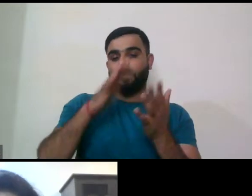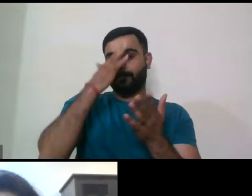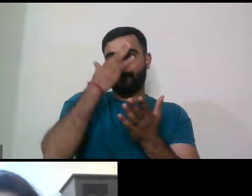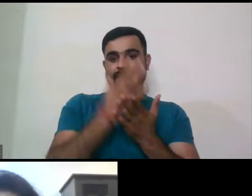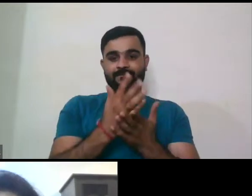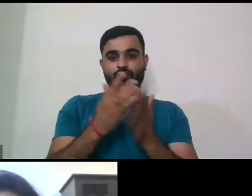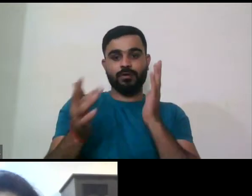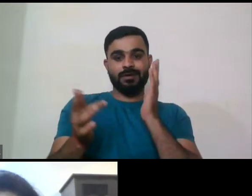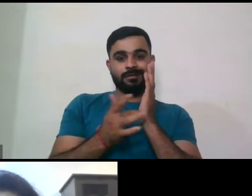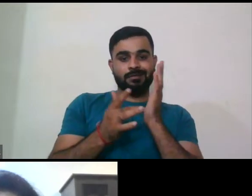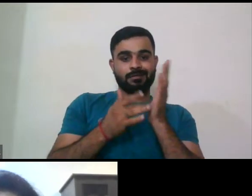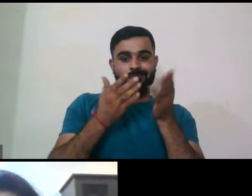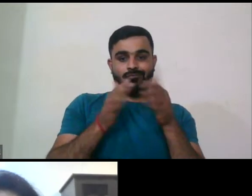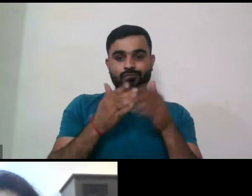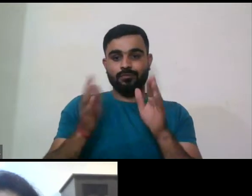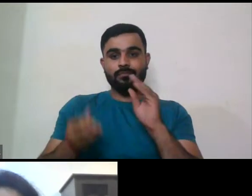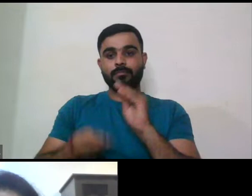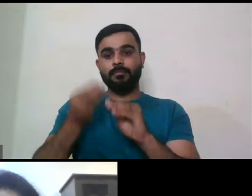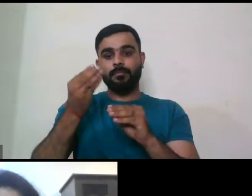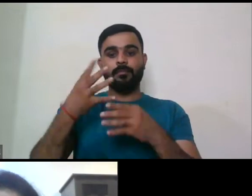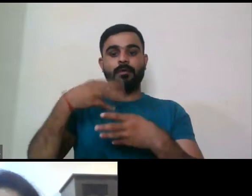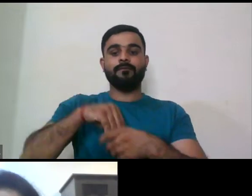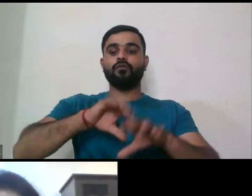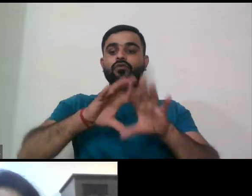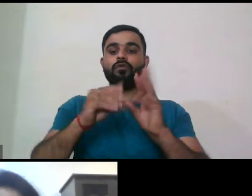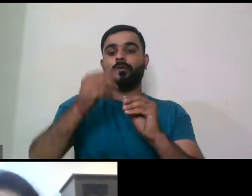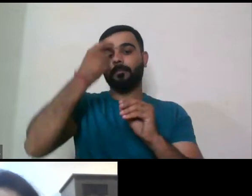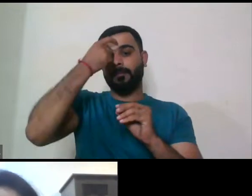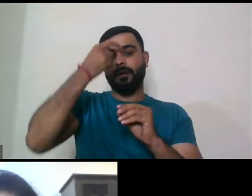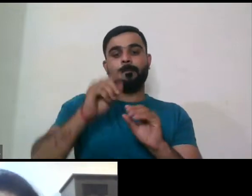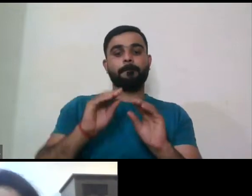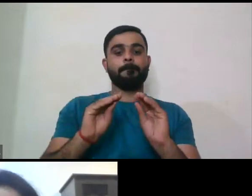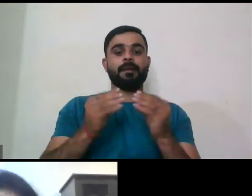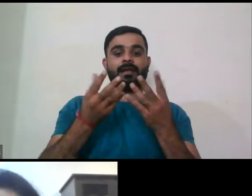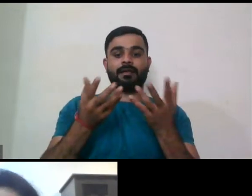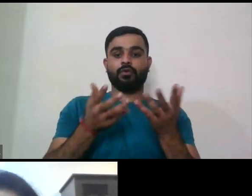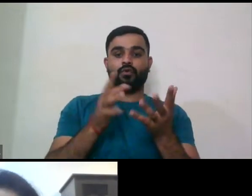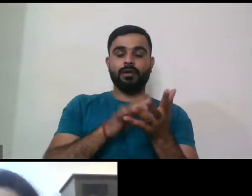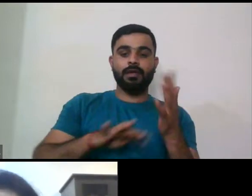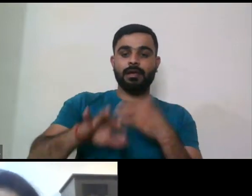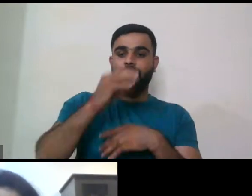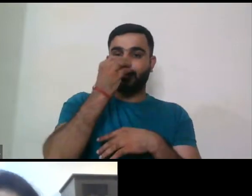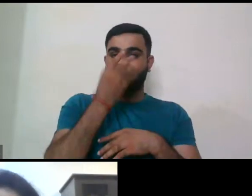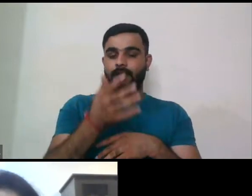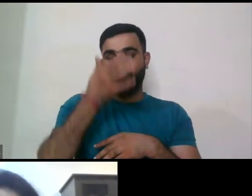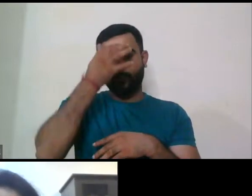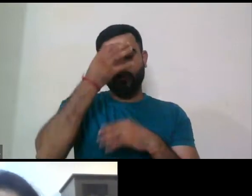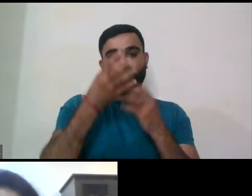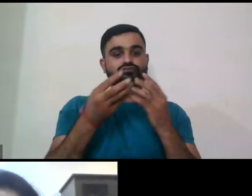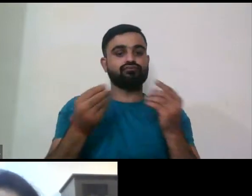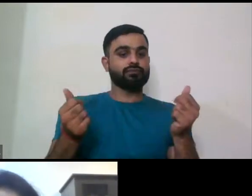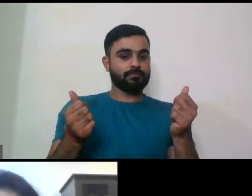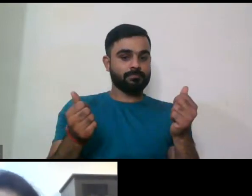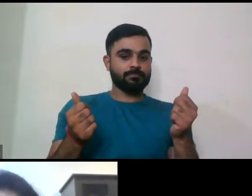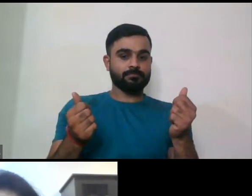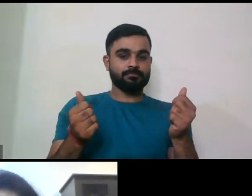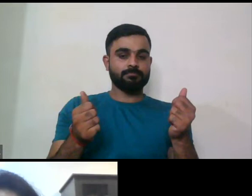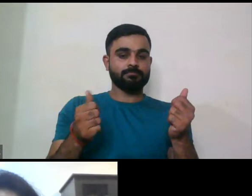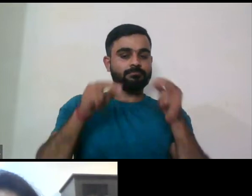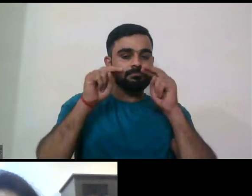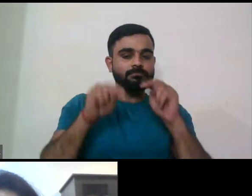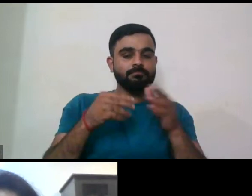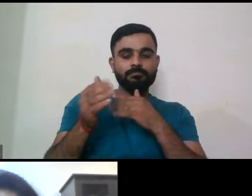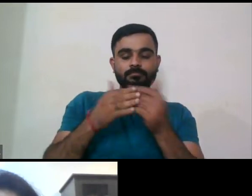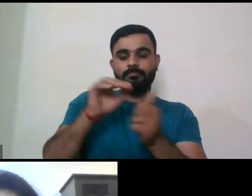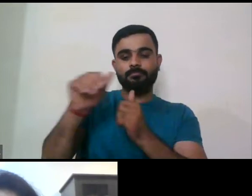kind of tech utopia, that the more tech you throw at a problem, the better, the easier that you will solve that problem, without Yeah. necessarily stepping